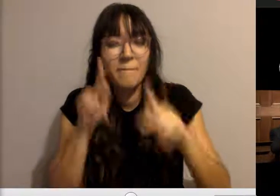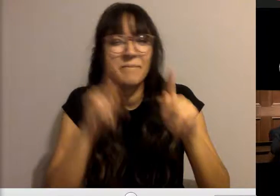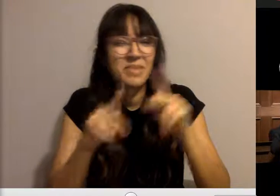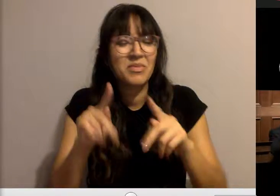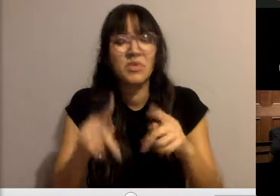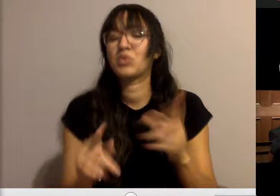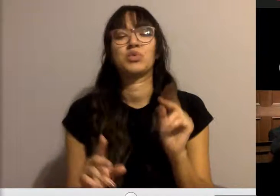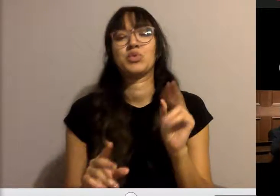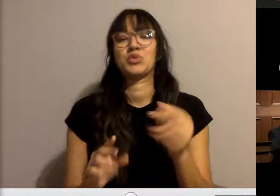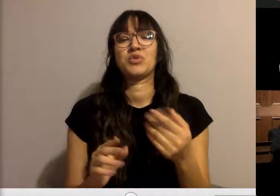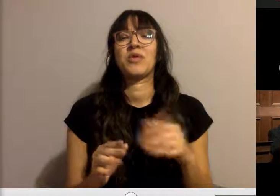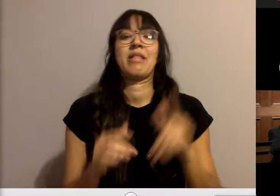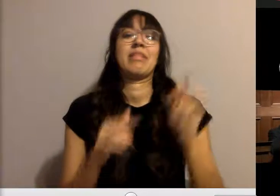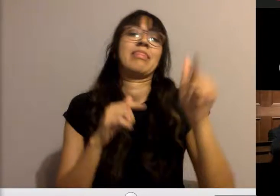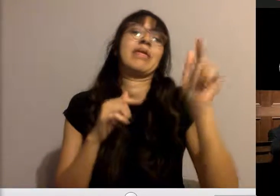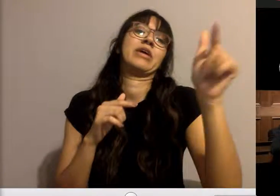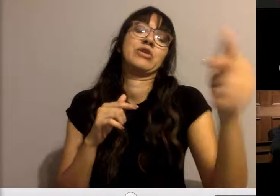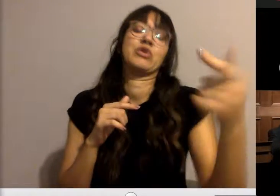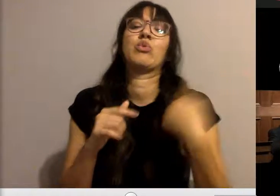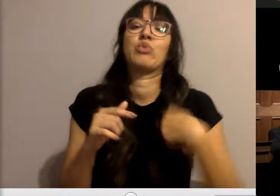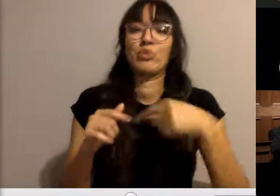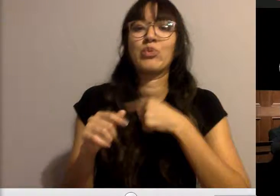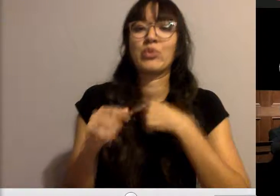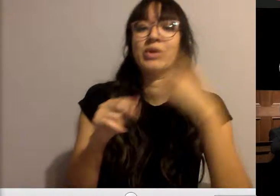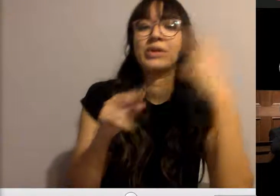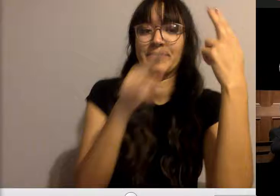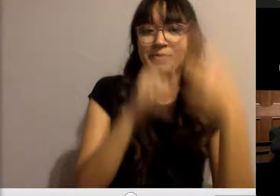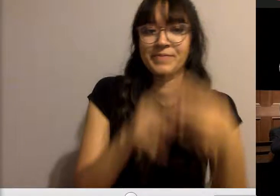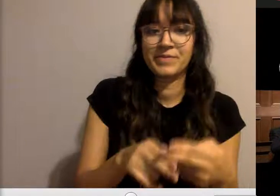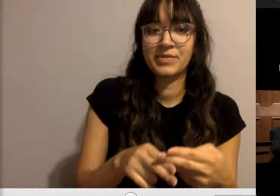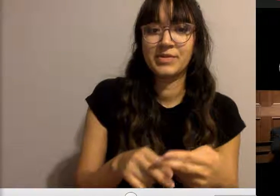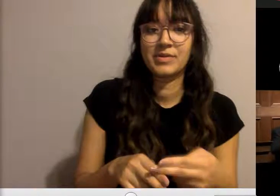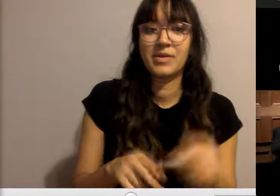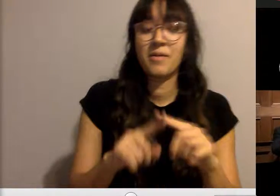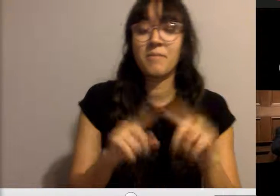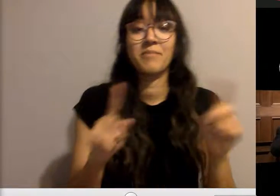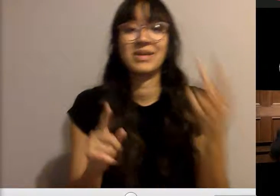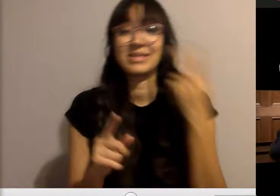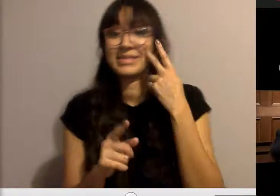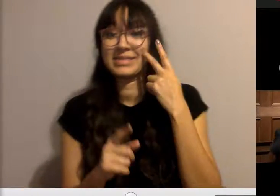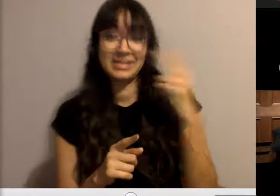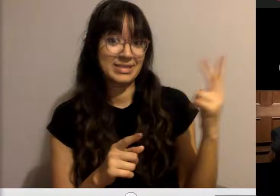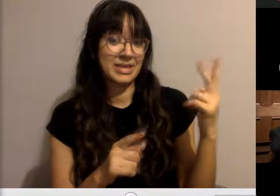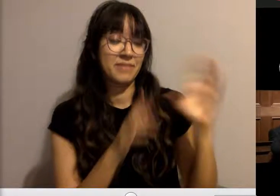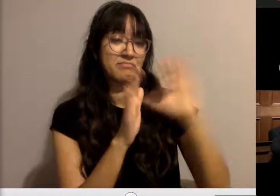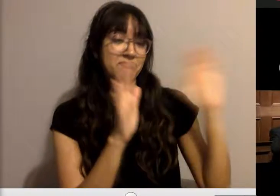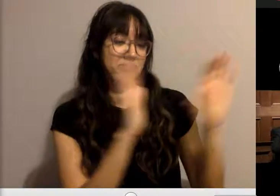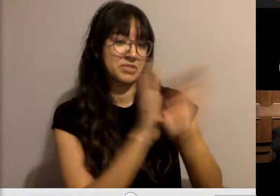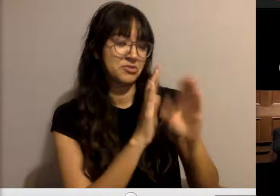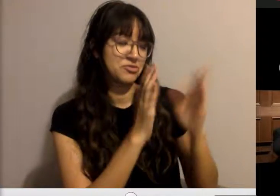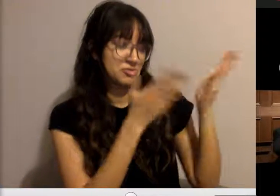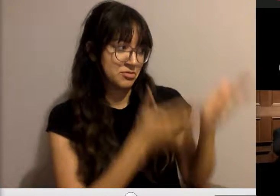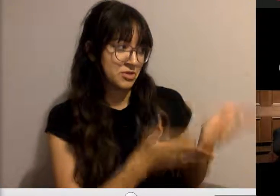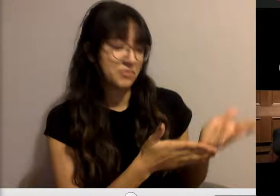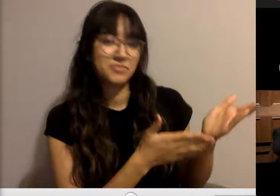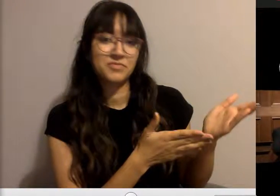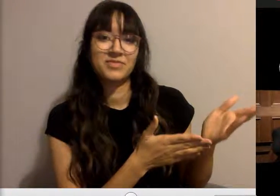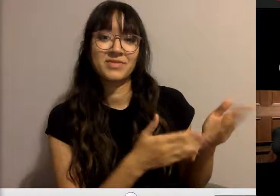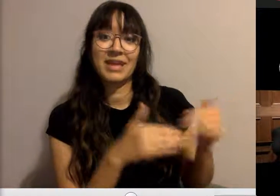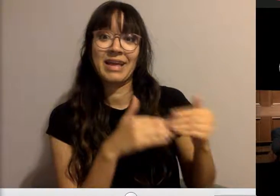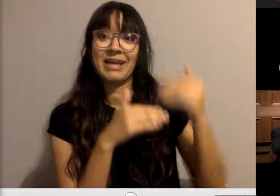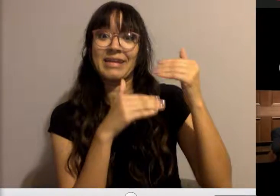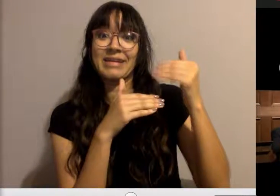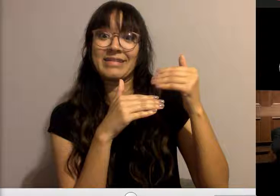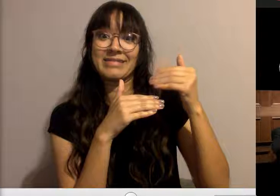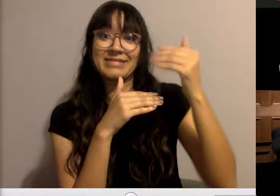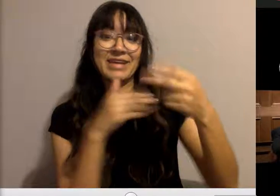how to dress like one, it's quite easy because they've got all the pictures right there. In fact, for next Halloween, you could go